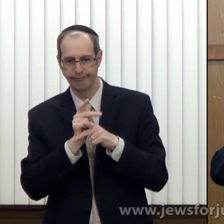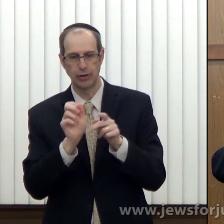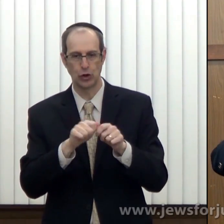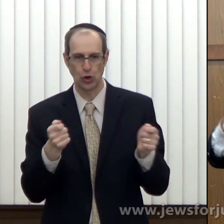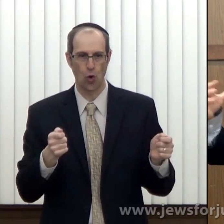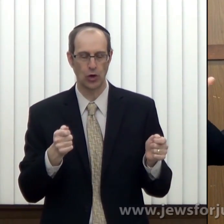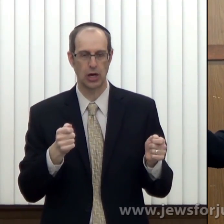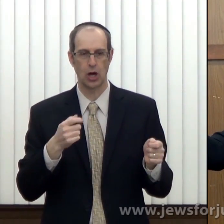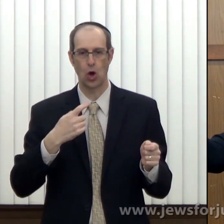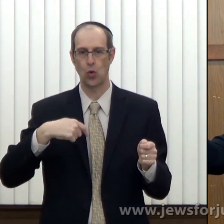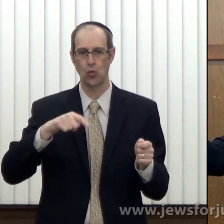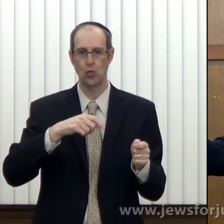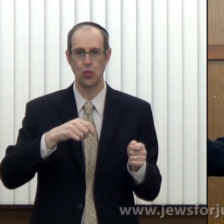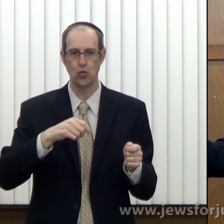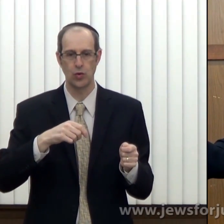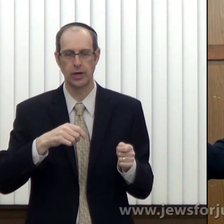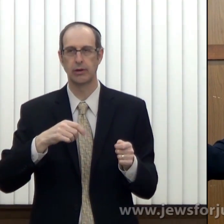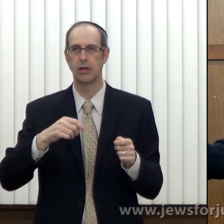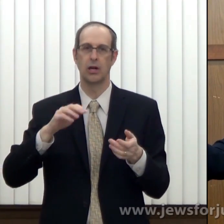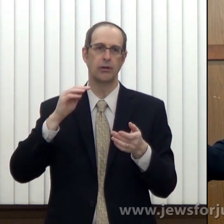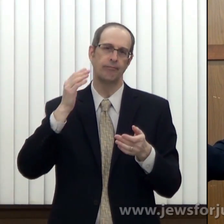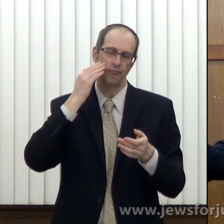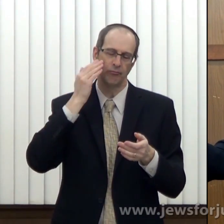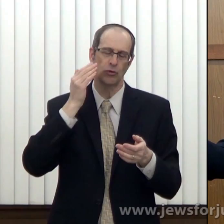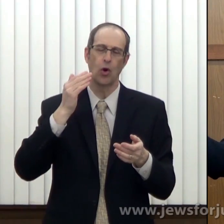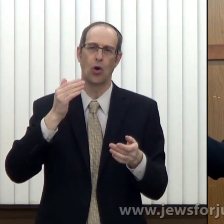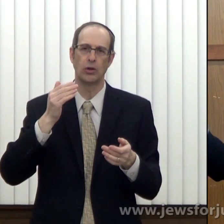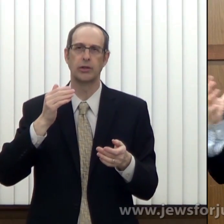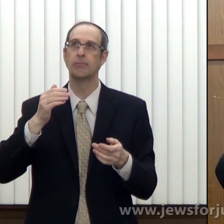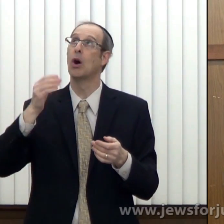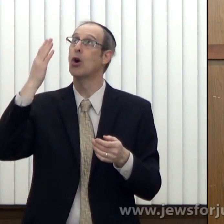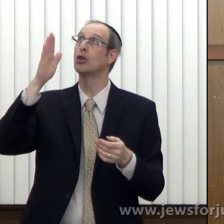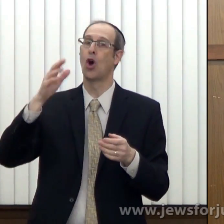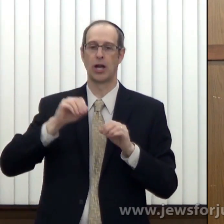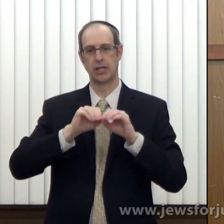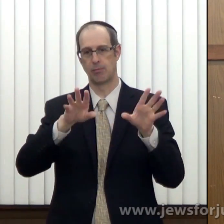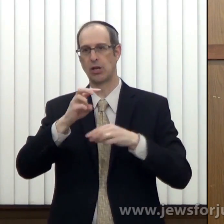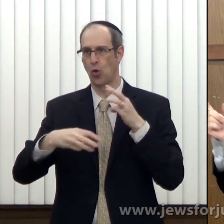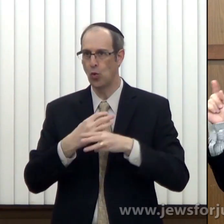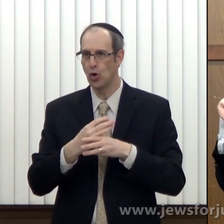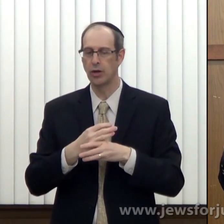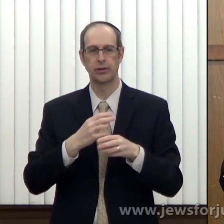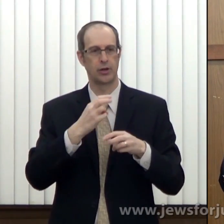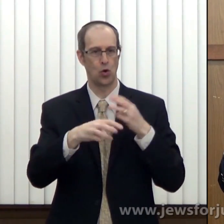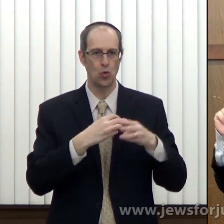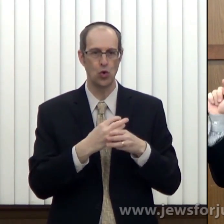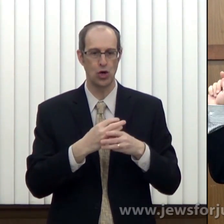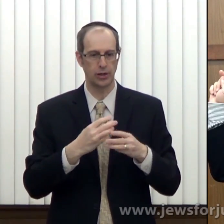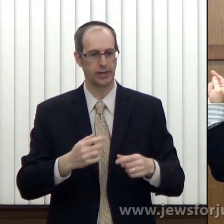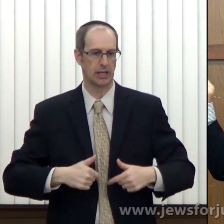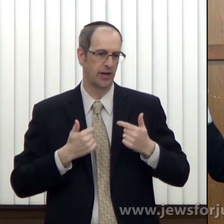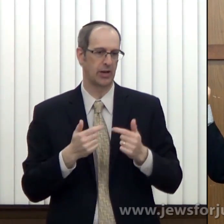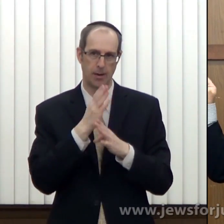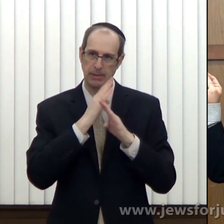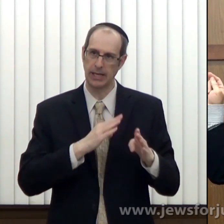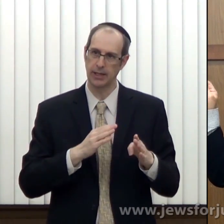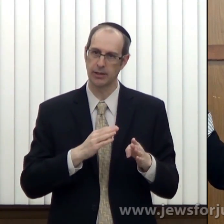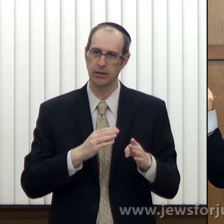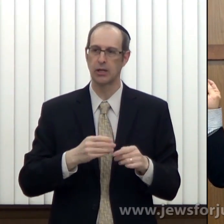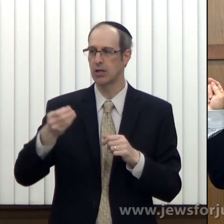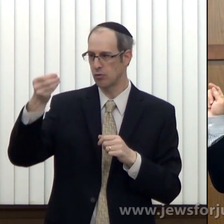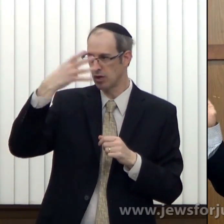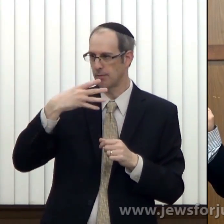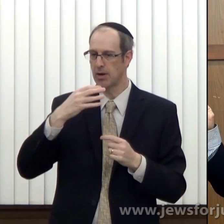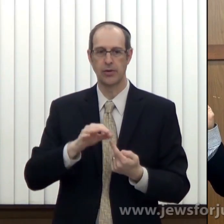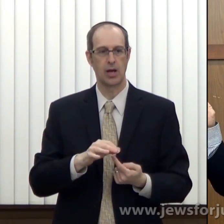we spread the knowledge of God to the rest of the world, and when the whole world is living in peace, we're told there's going to be a